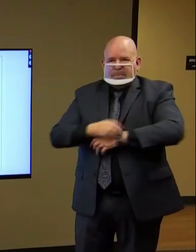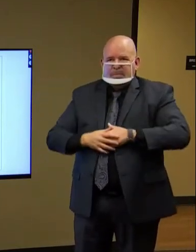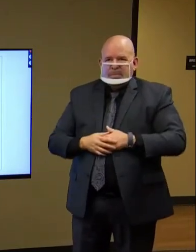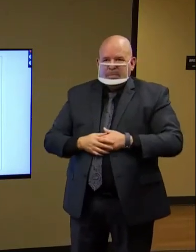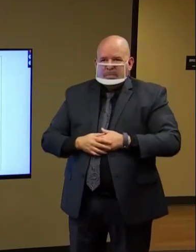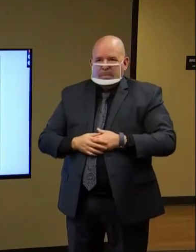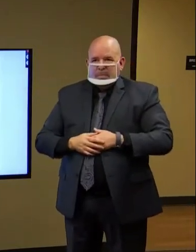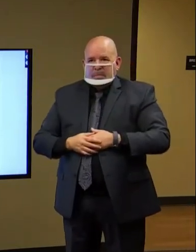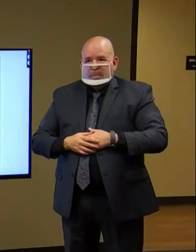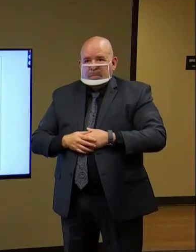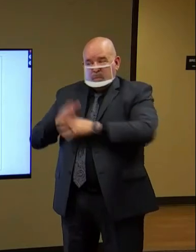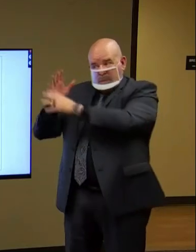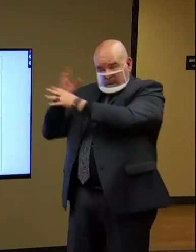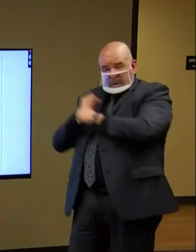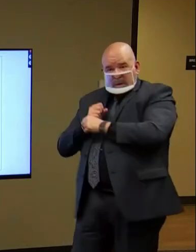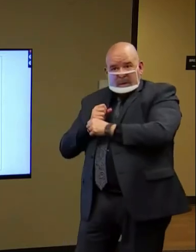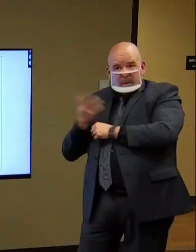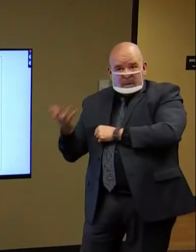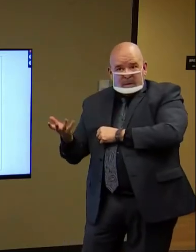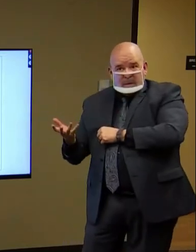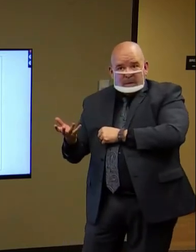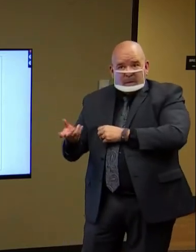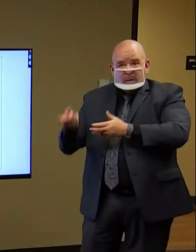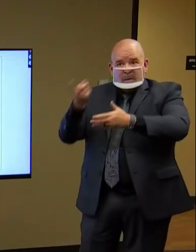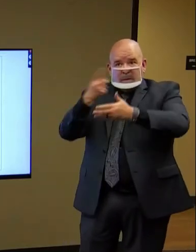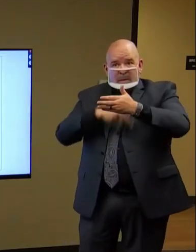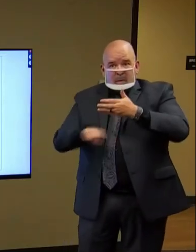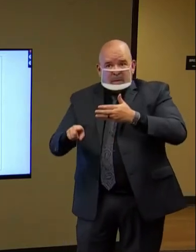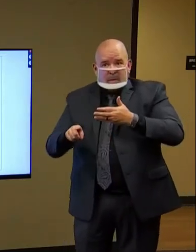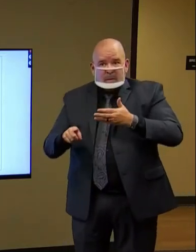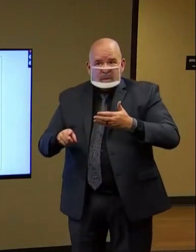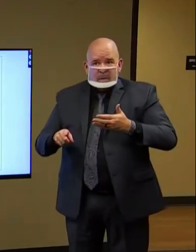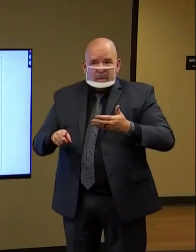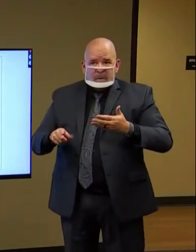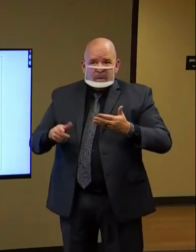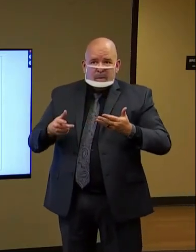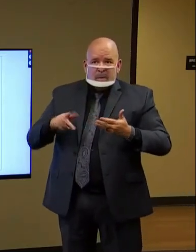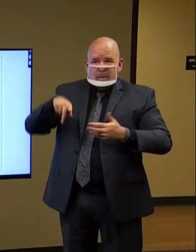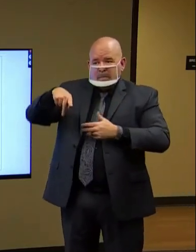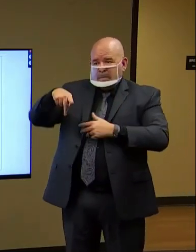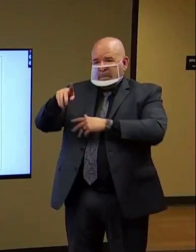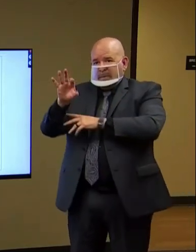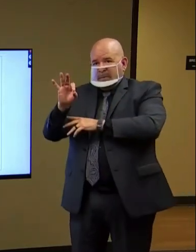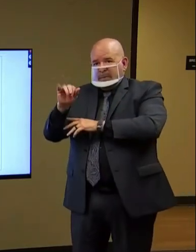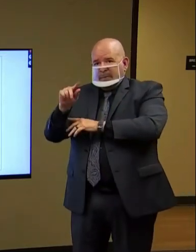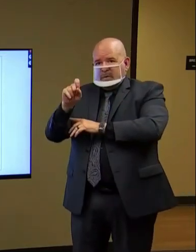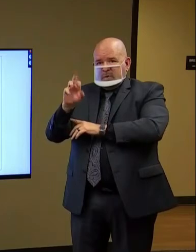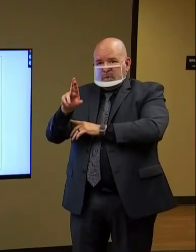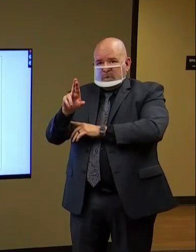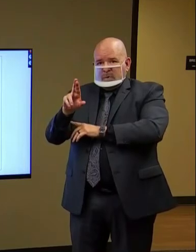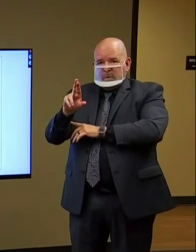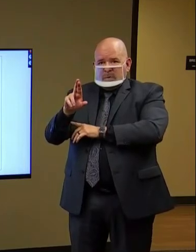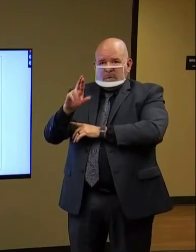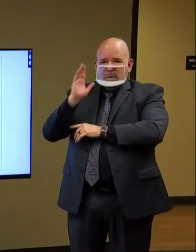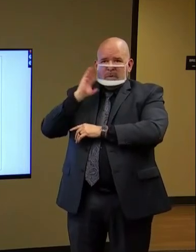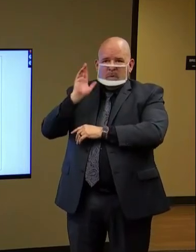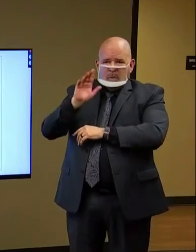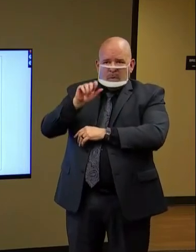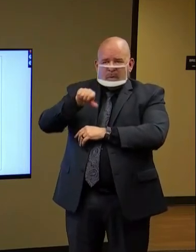for the Pfizer. There's going to be the Pfizer vaccine probably going to long-term care facilities through some of the pharmacy